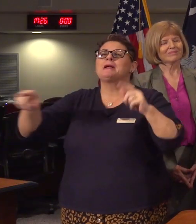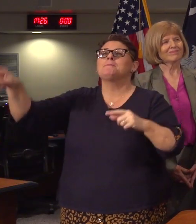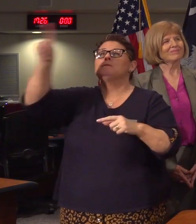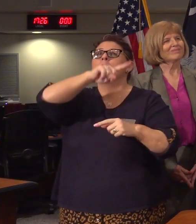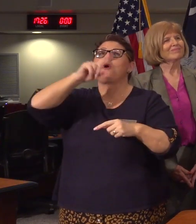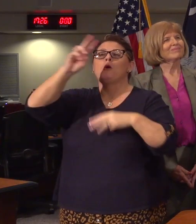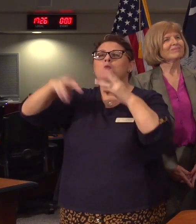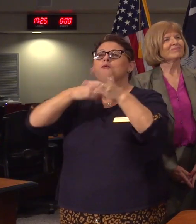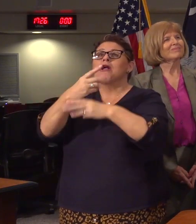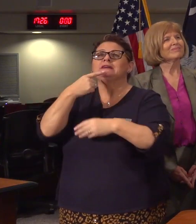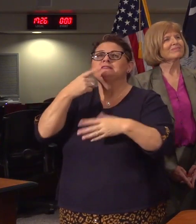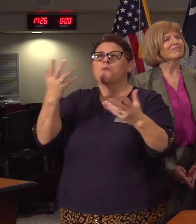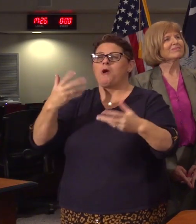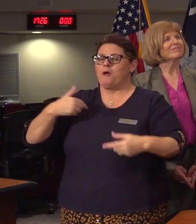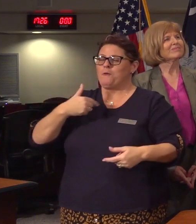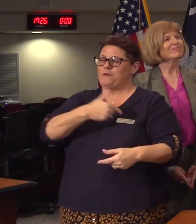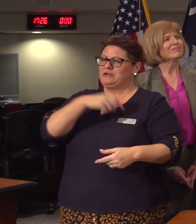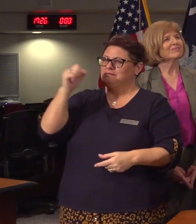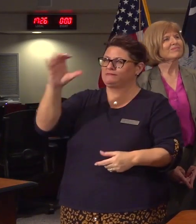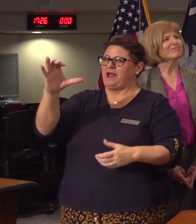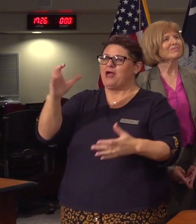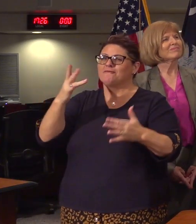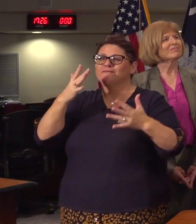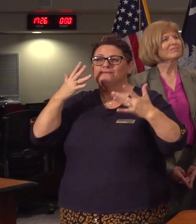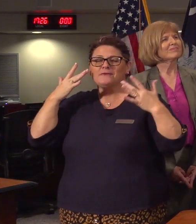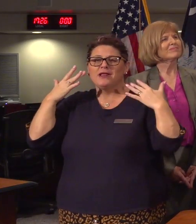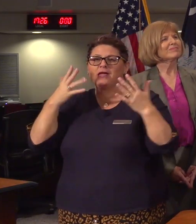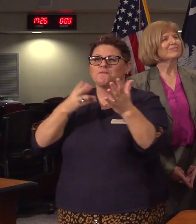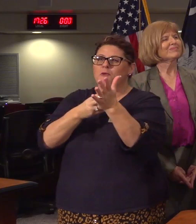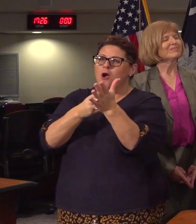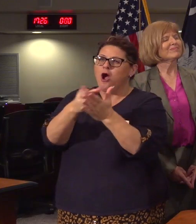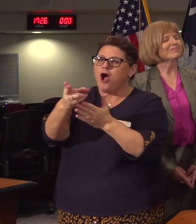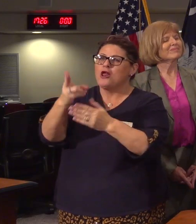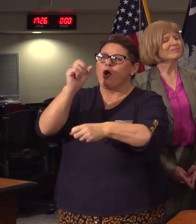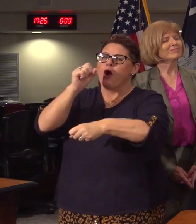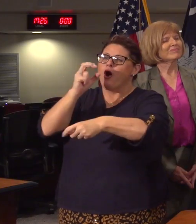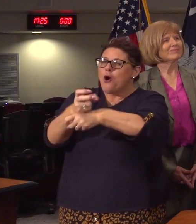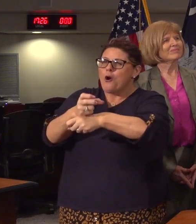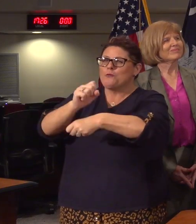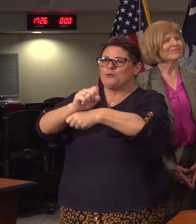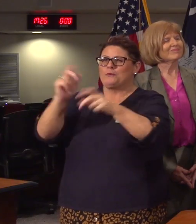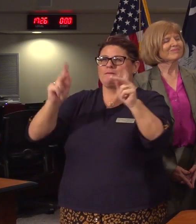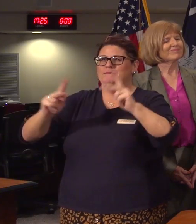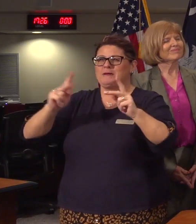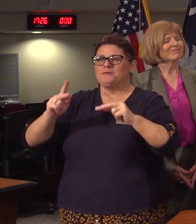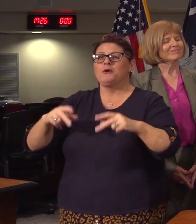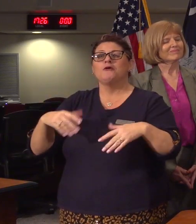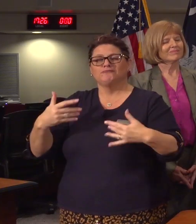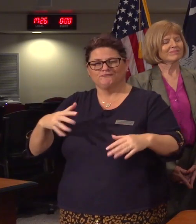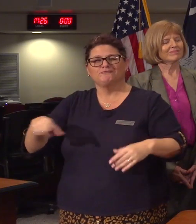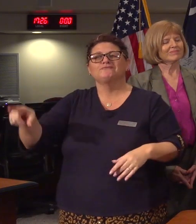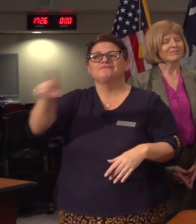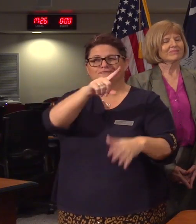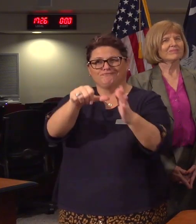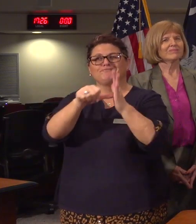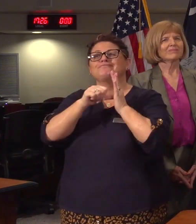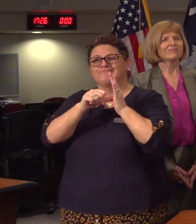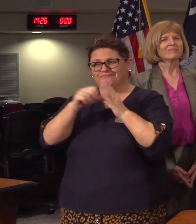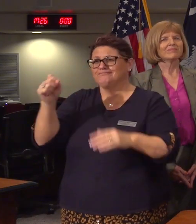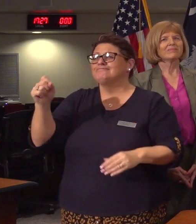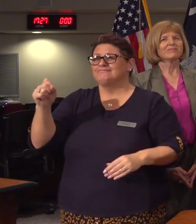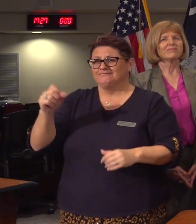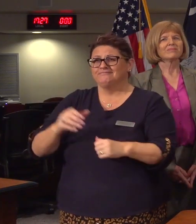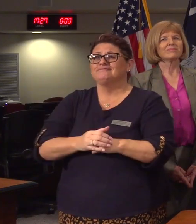friendly, hardworking, and honest people, a reputation well-deserved. As our daily lives